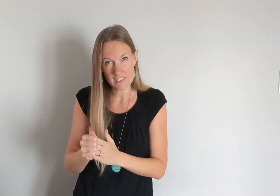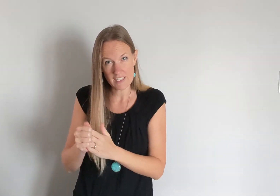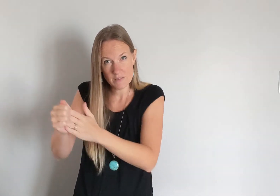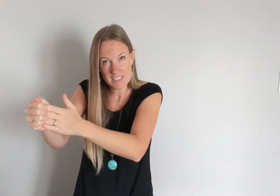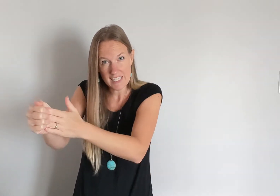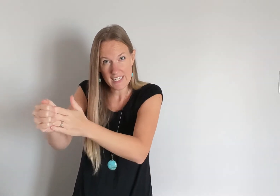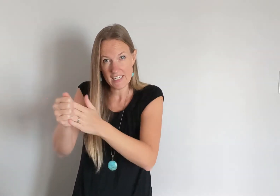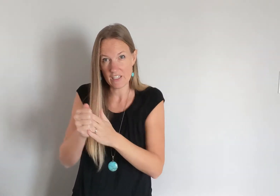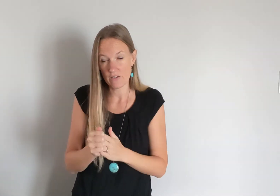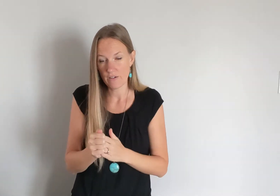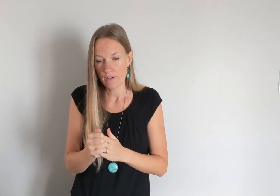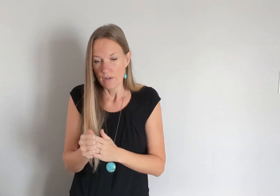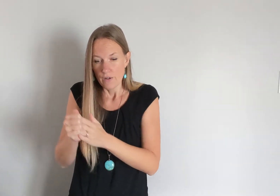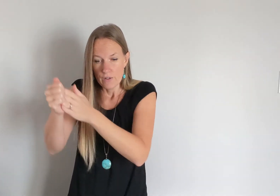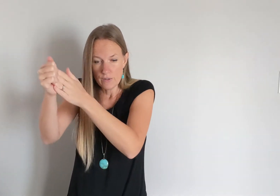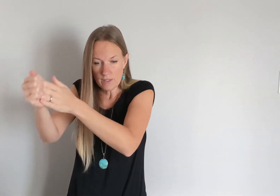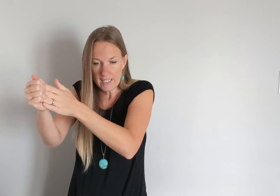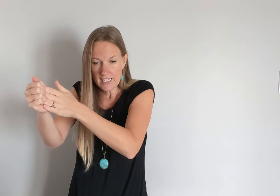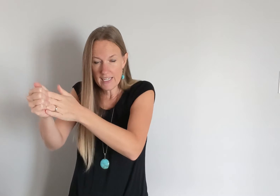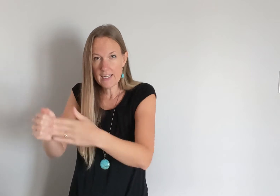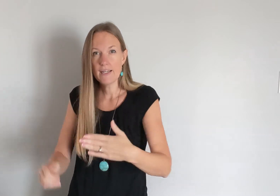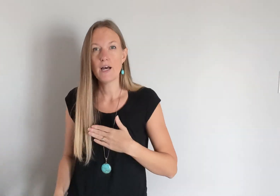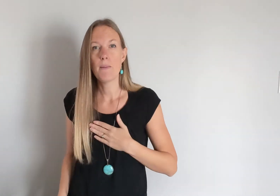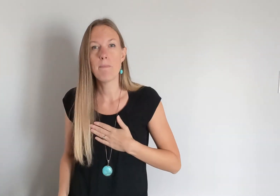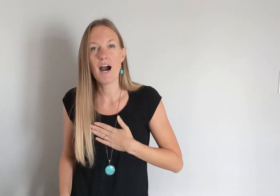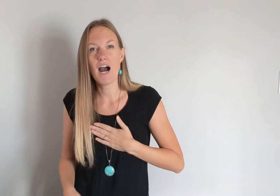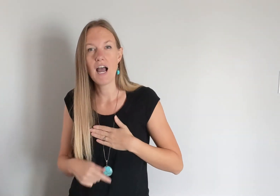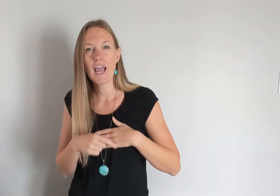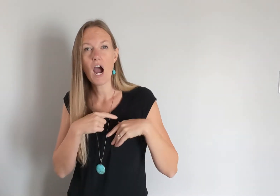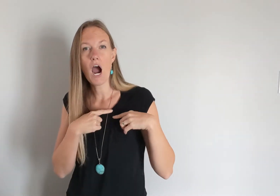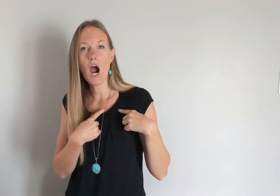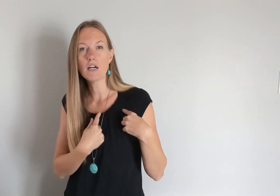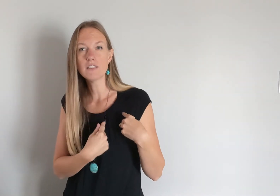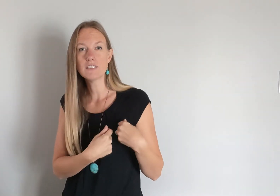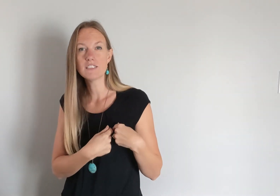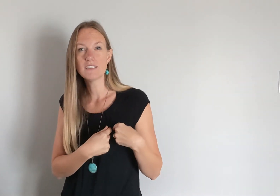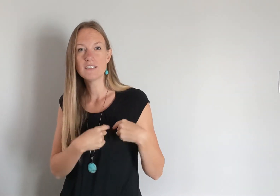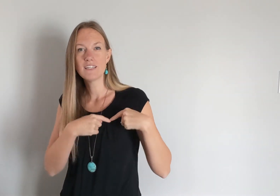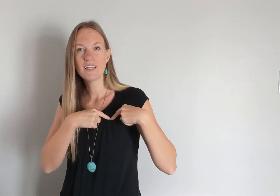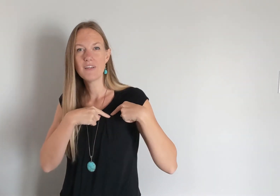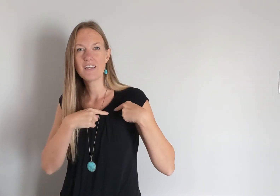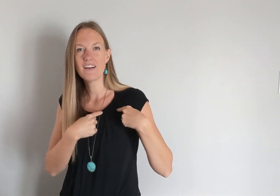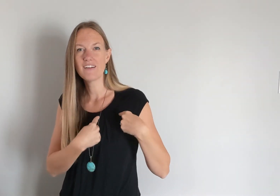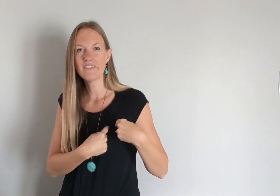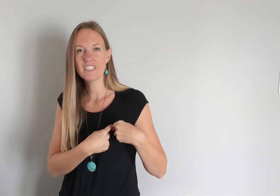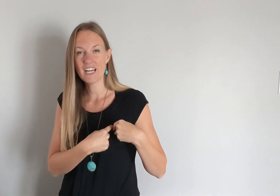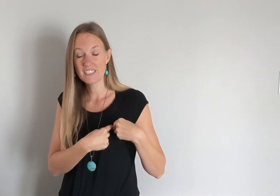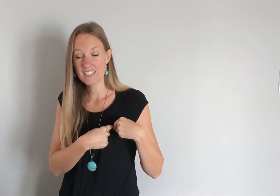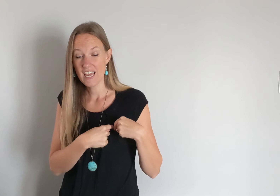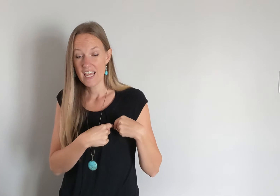Okay, someone's leading you. You lead my heart. Okay, making a heart over your chest. And